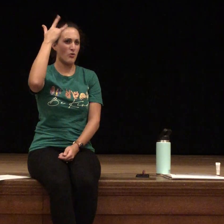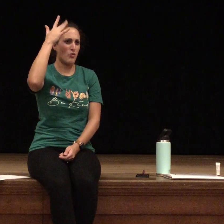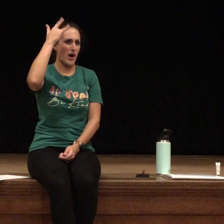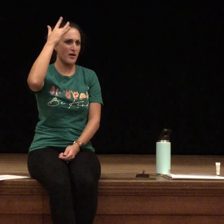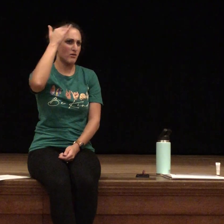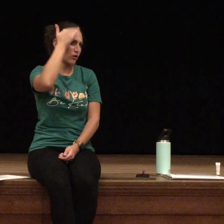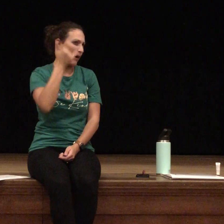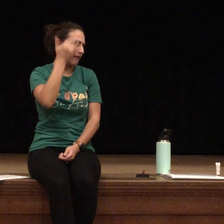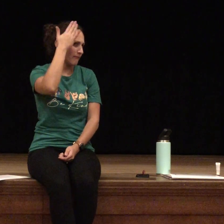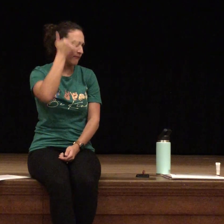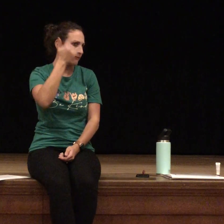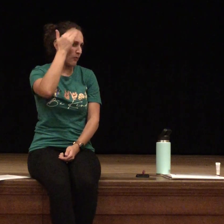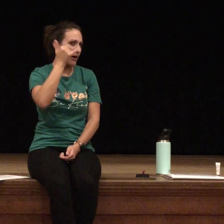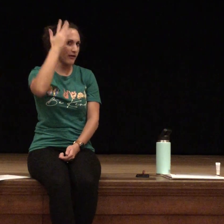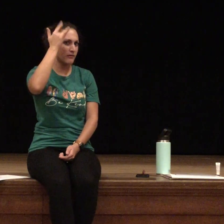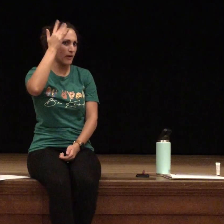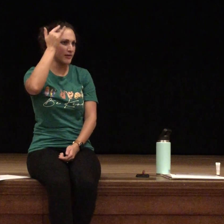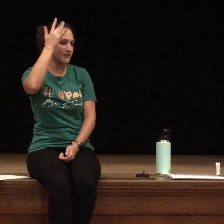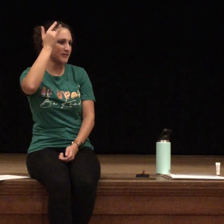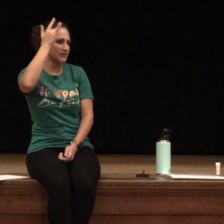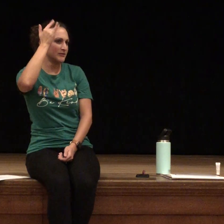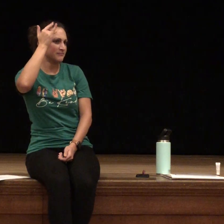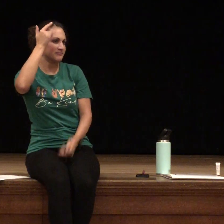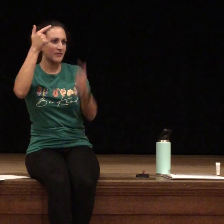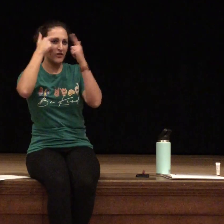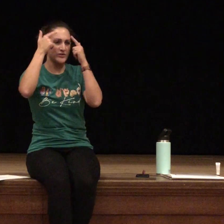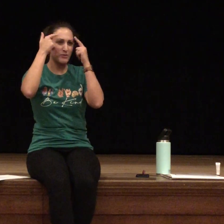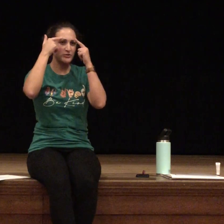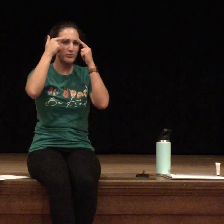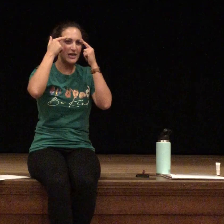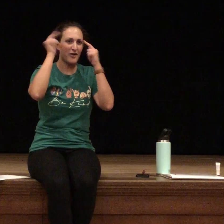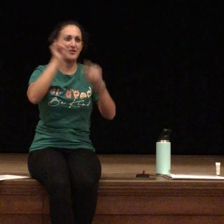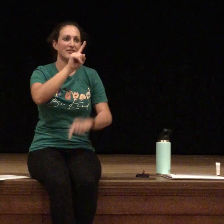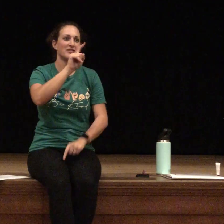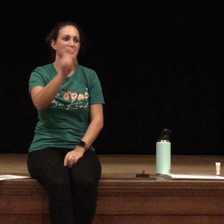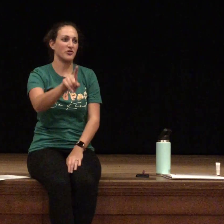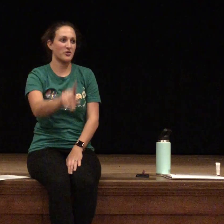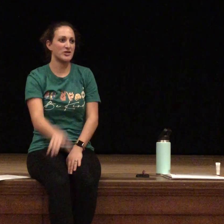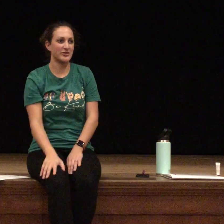why? Or why? Why? And those eyebrows would be down to show it's a question.